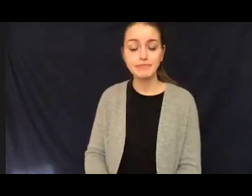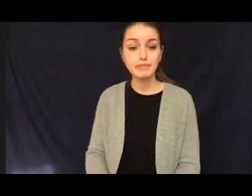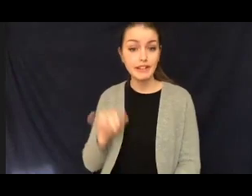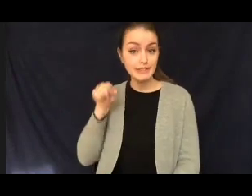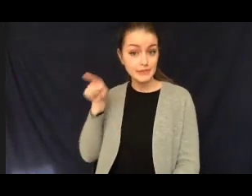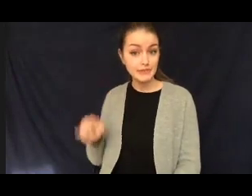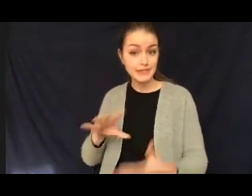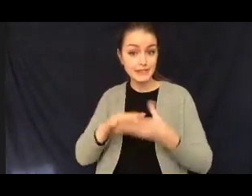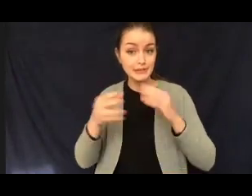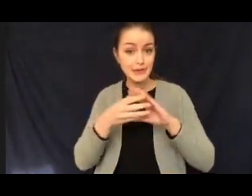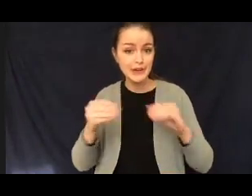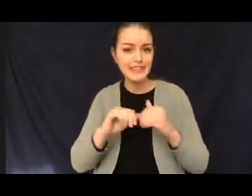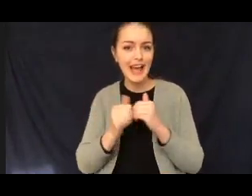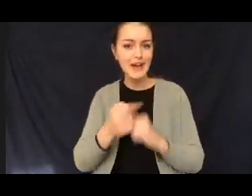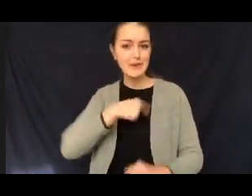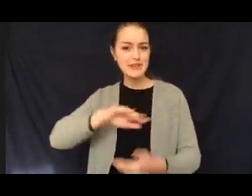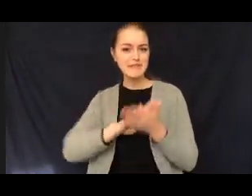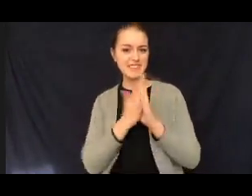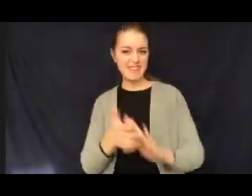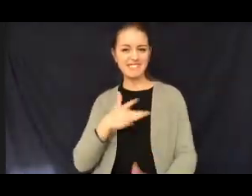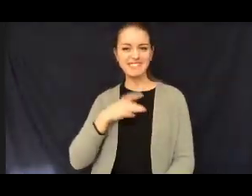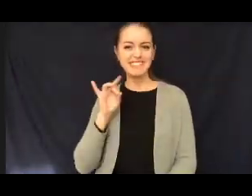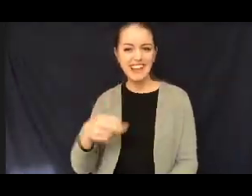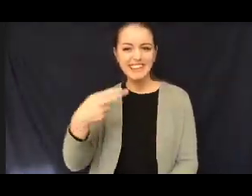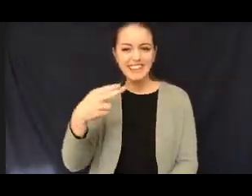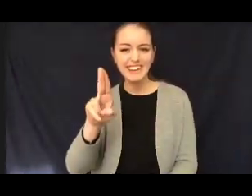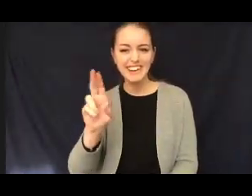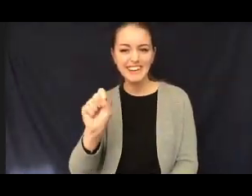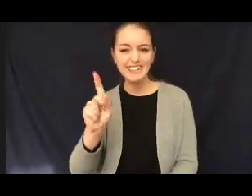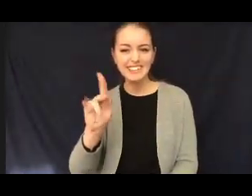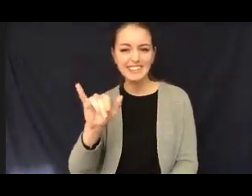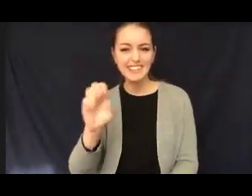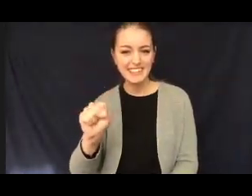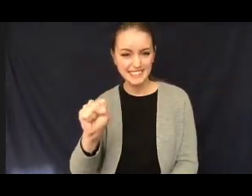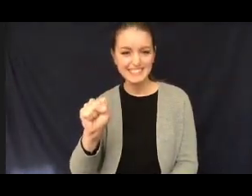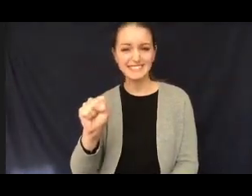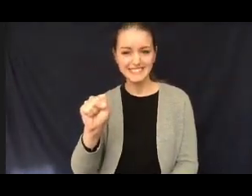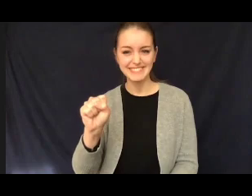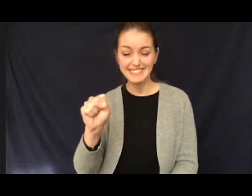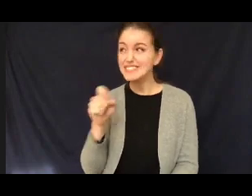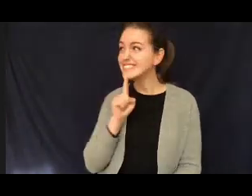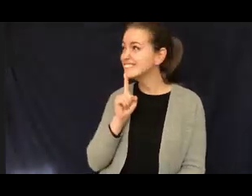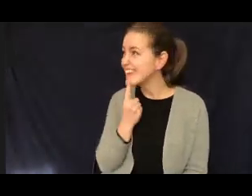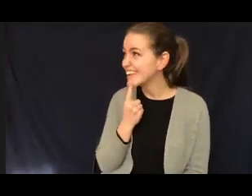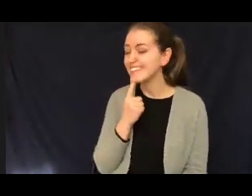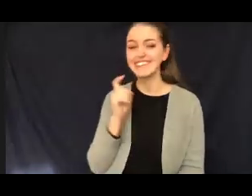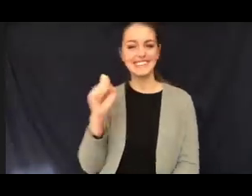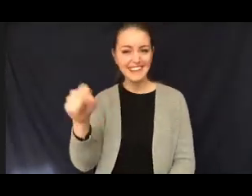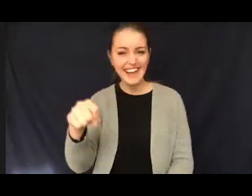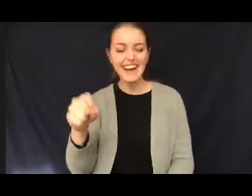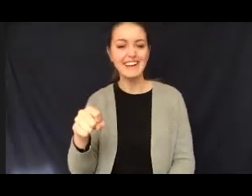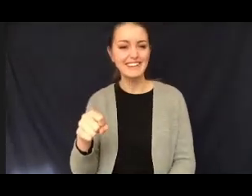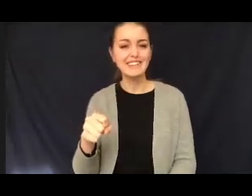story of how we became to dislike the Huskies using mild language. Are you serious? Yeah, I'm dead serious. So the whole